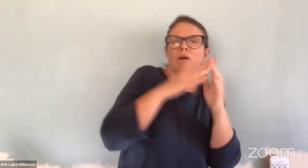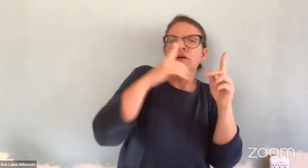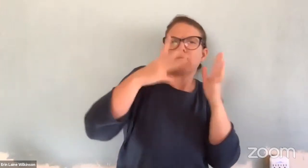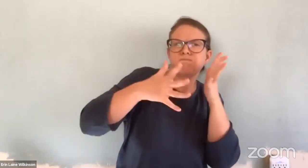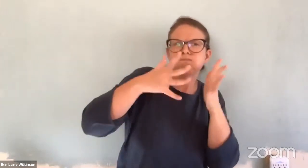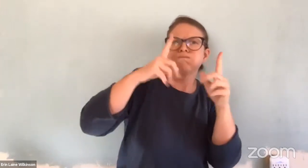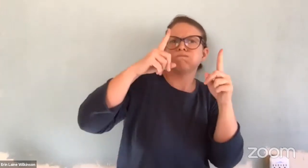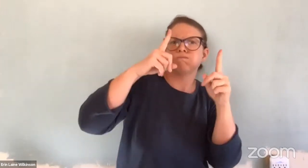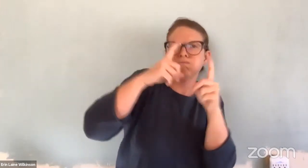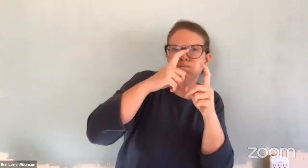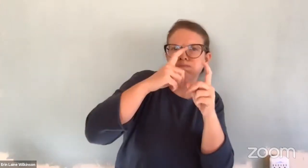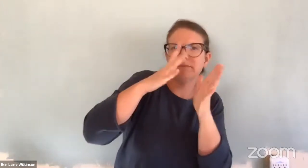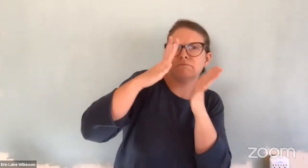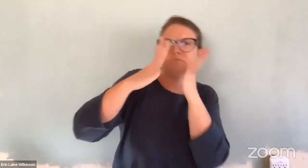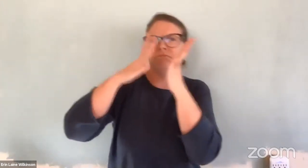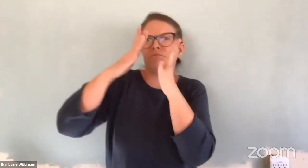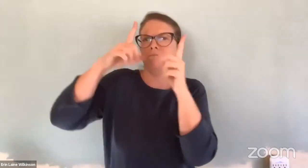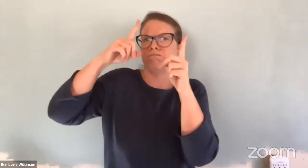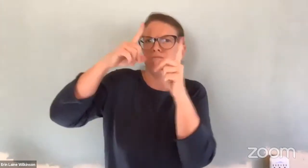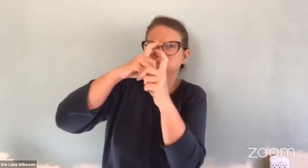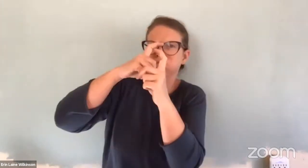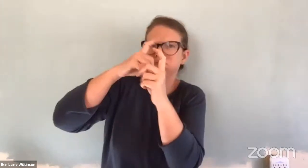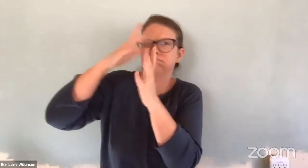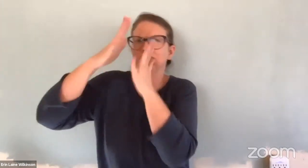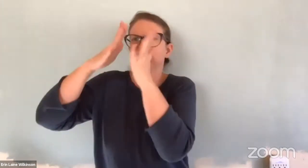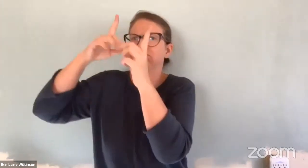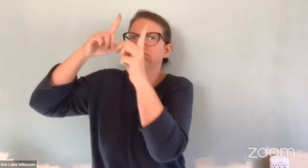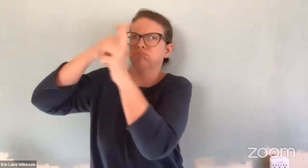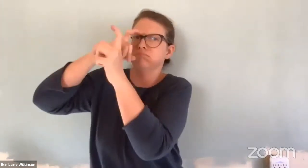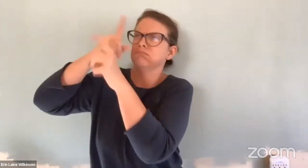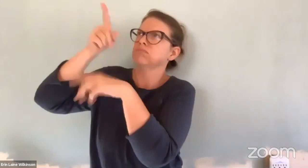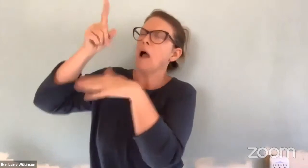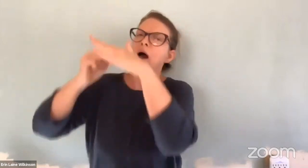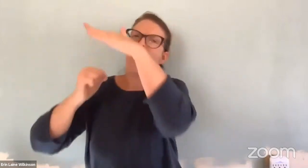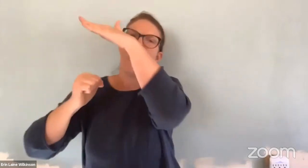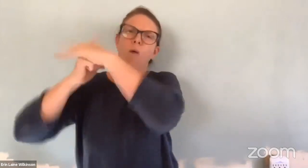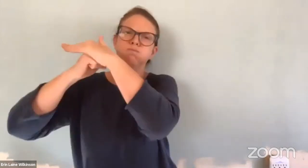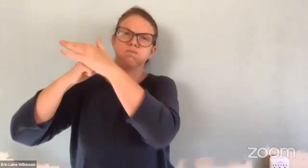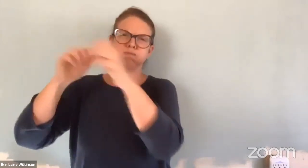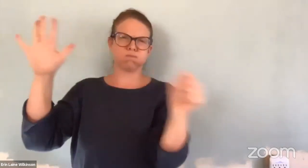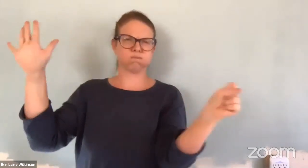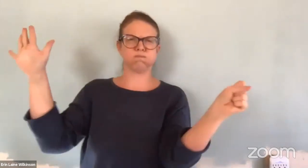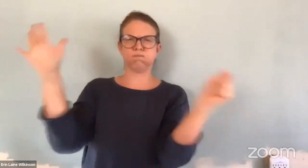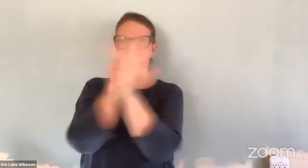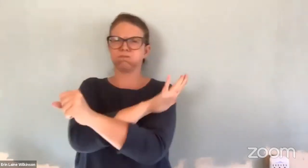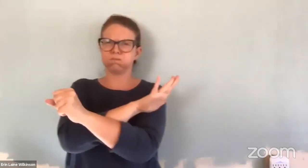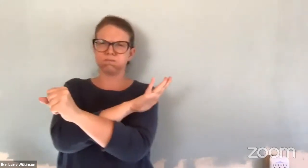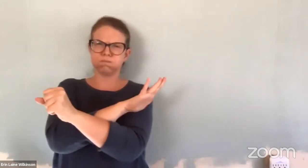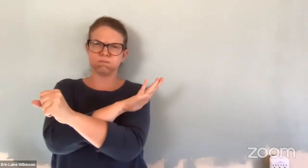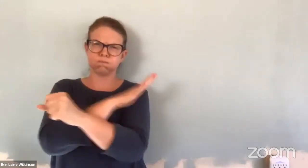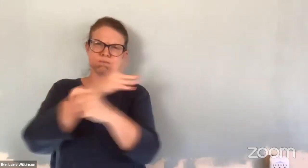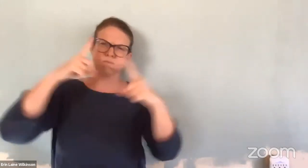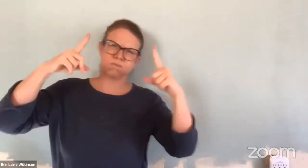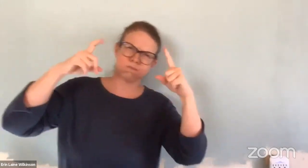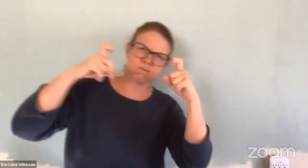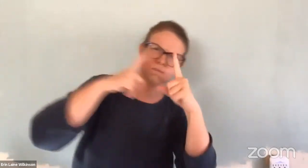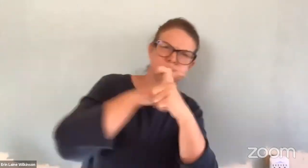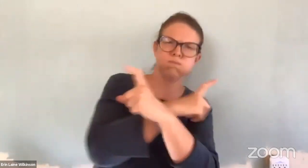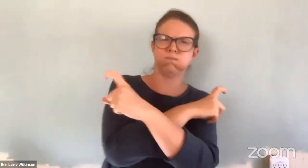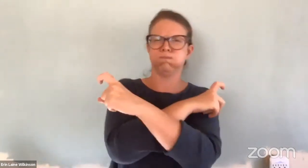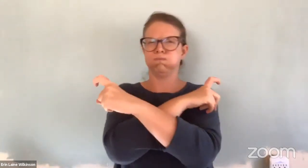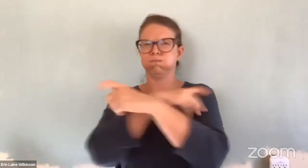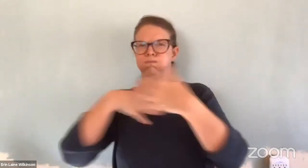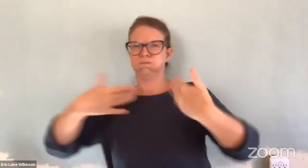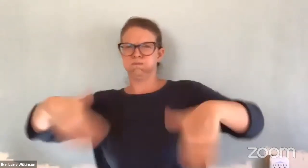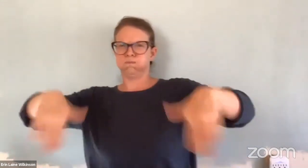in complexity. They start out simple, basic, become moderately complex, increasing in complexity until they arrive